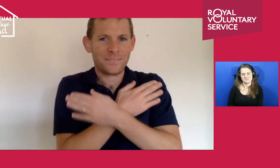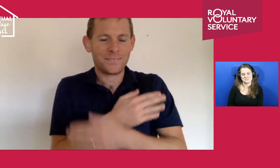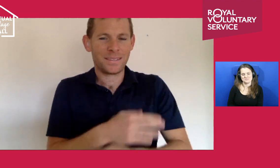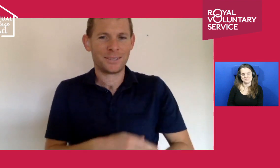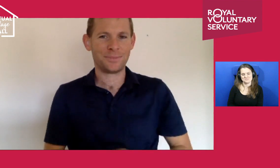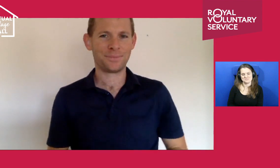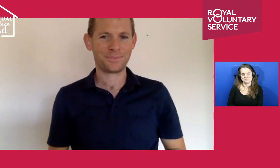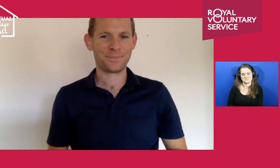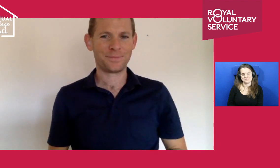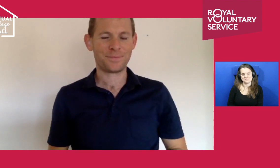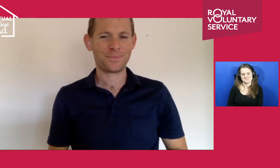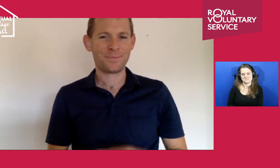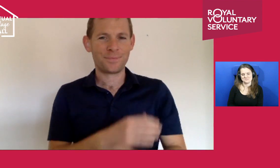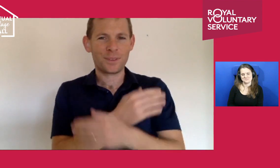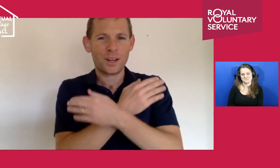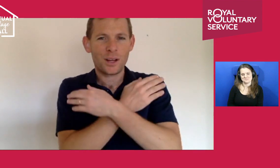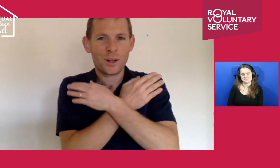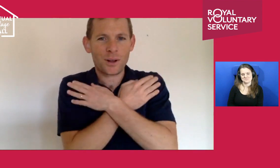Love.